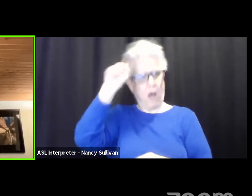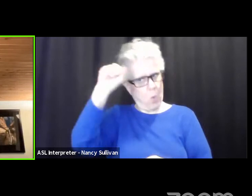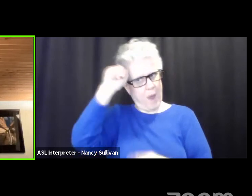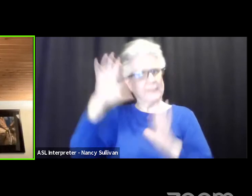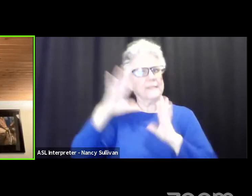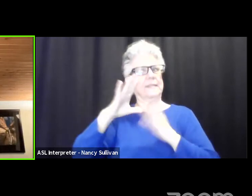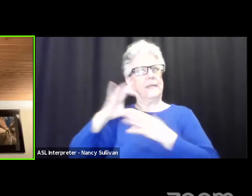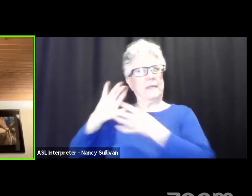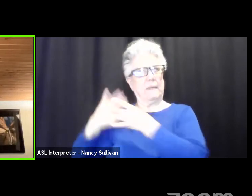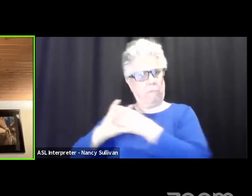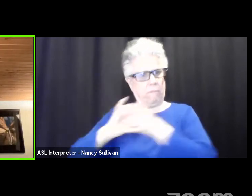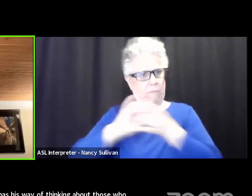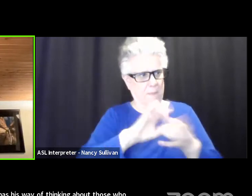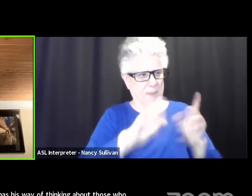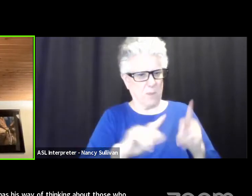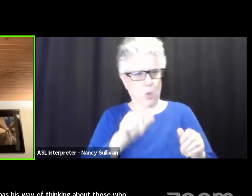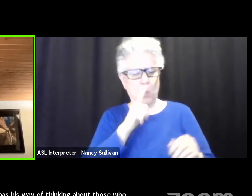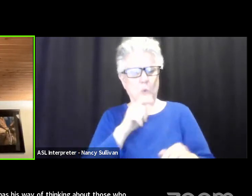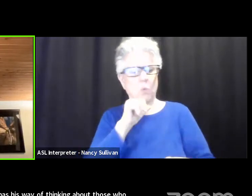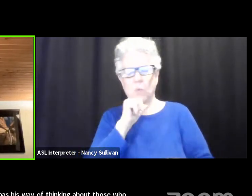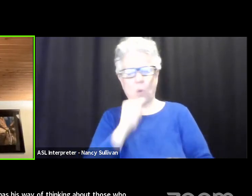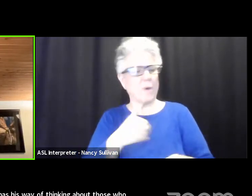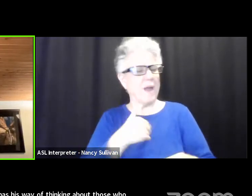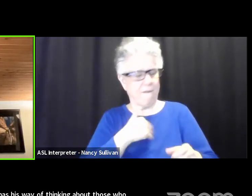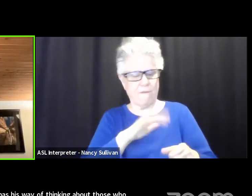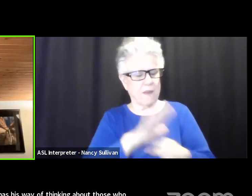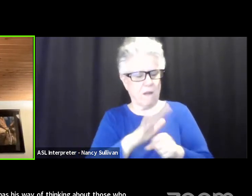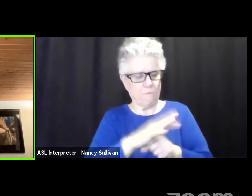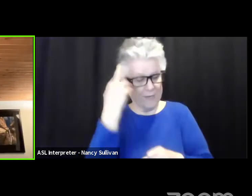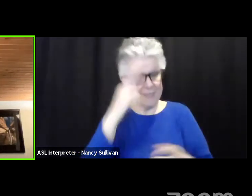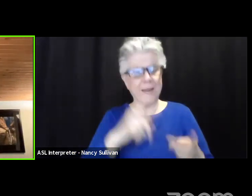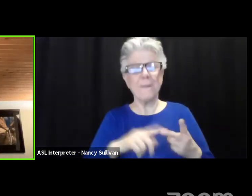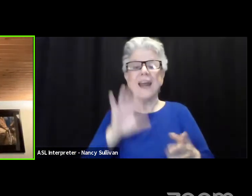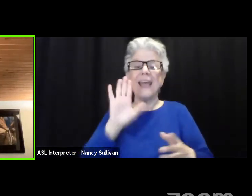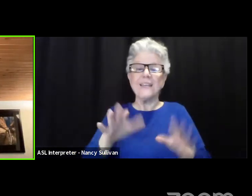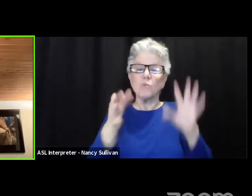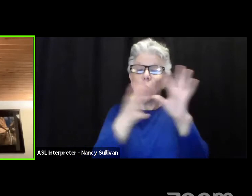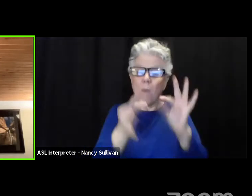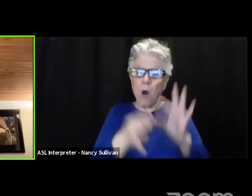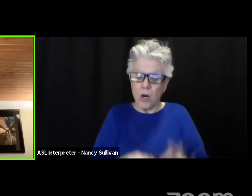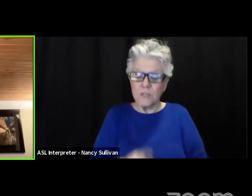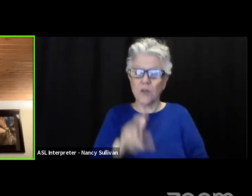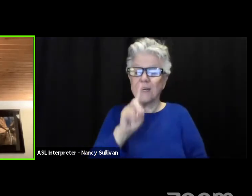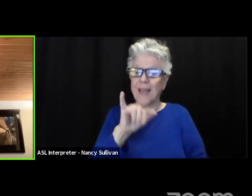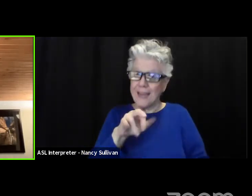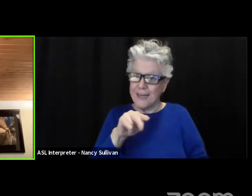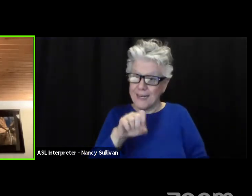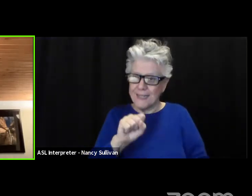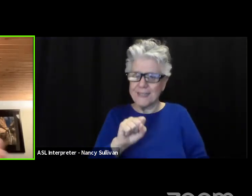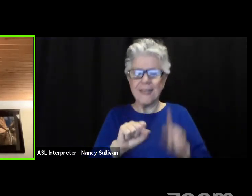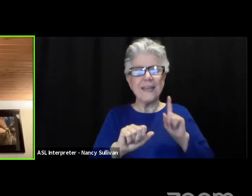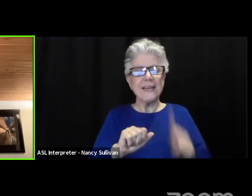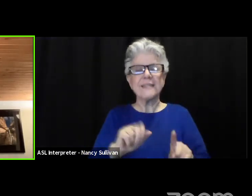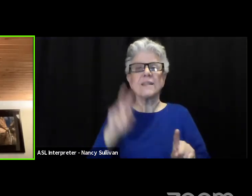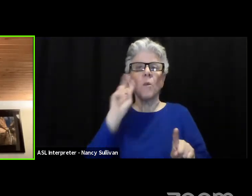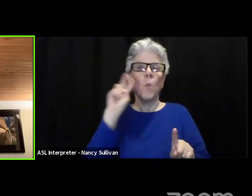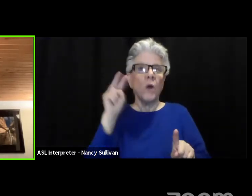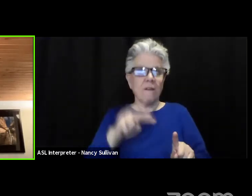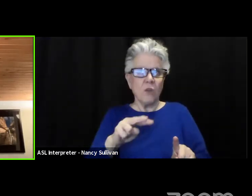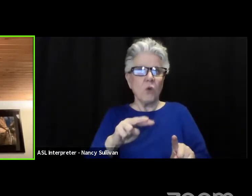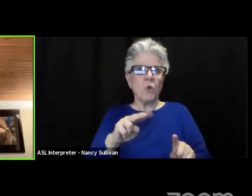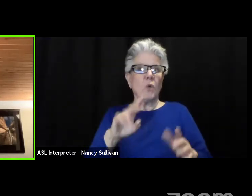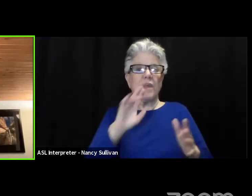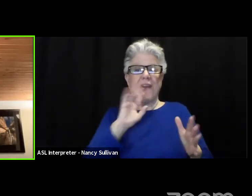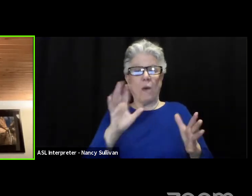reason, his remarks in the eighth title of De Indies reflect an outlook that has been largely displaced from the standard mores of